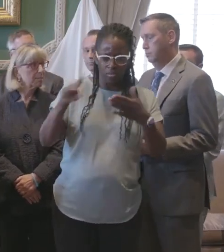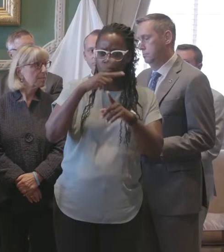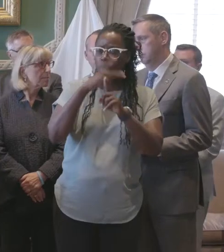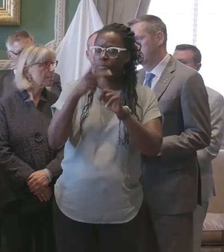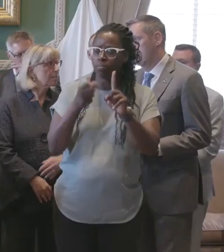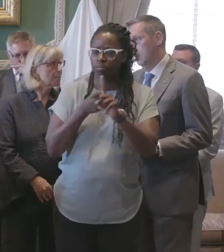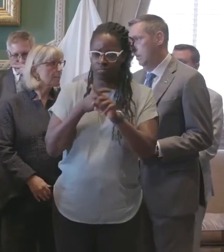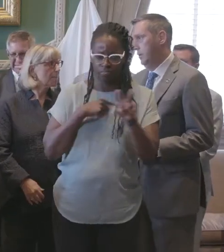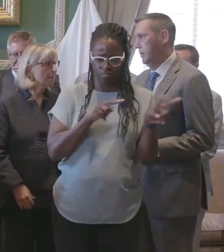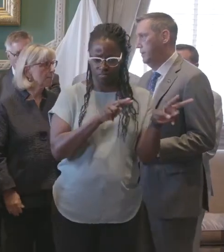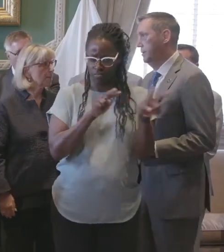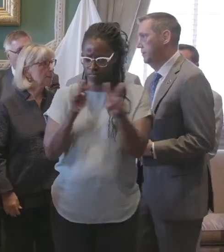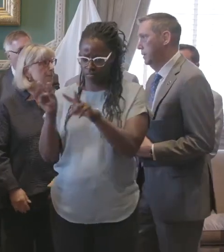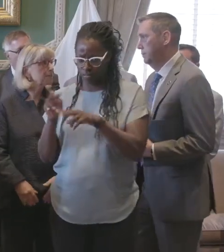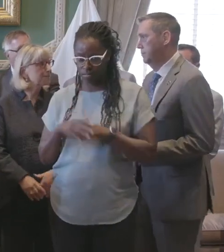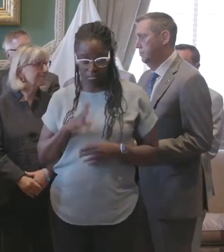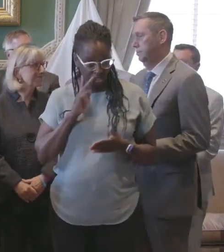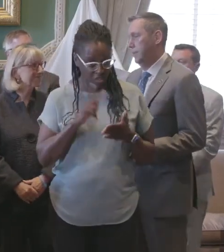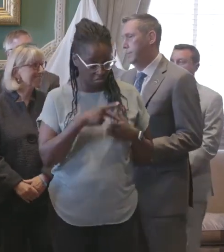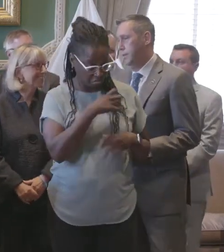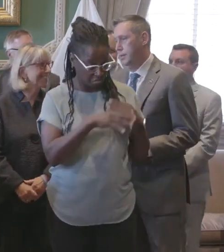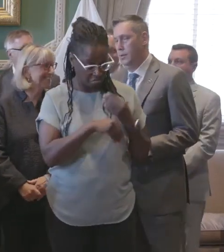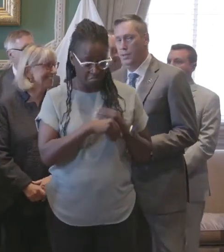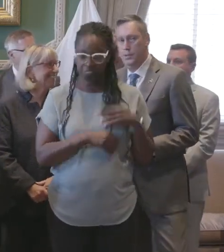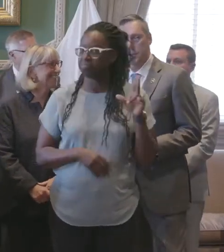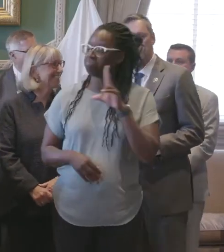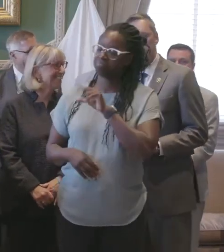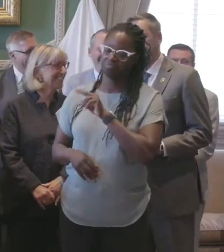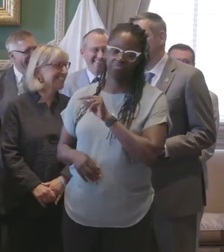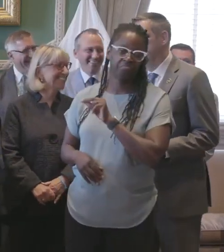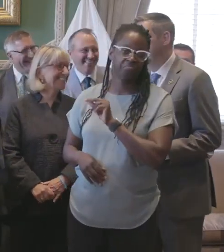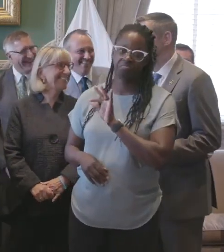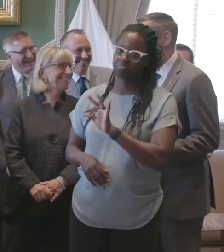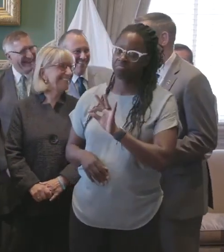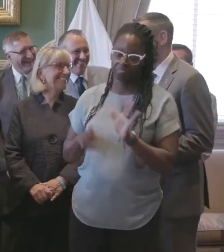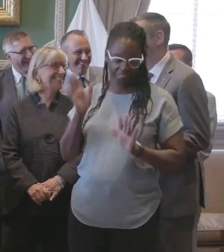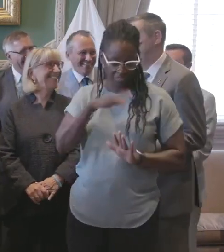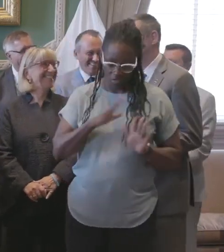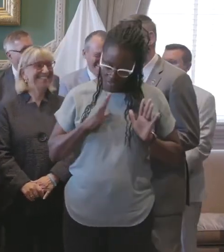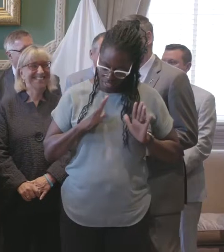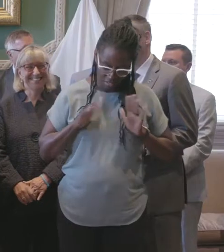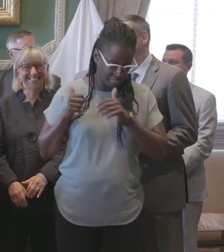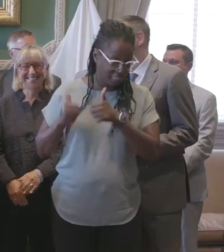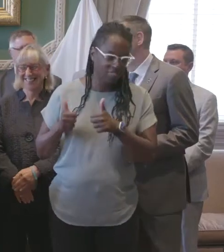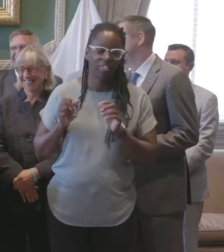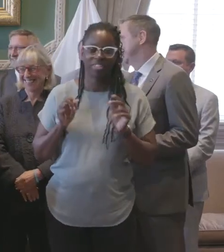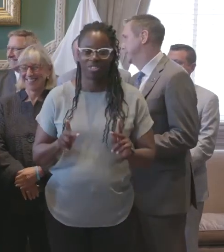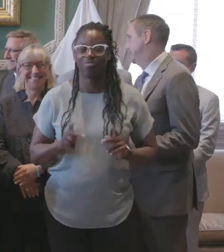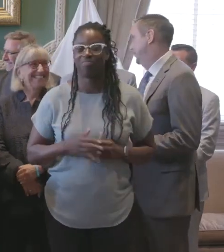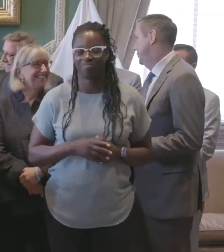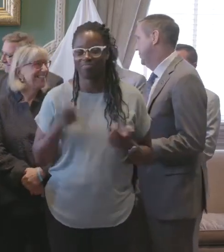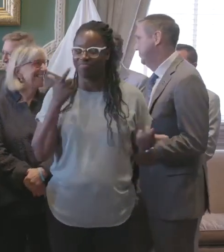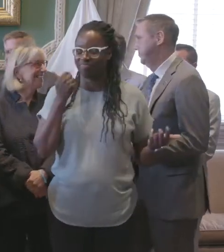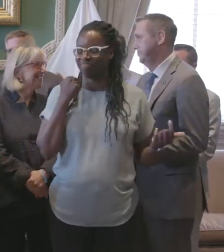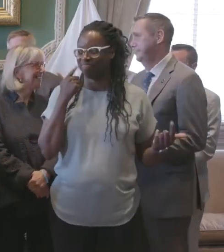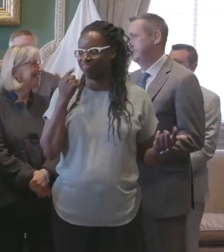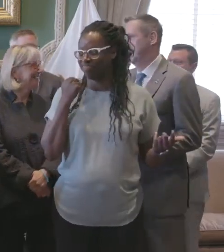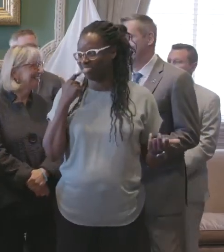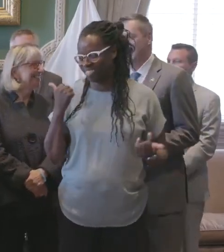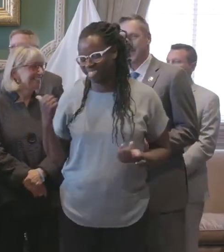wish to say more? No, I think that's fine. Okay. Great. Okay. That's.